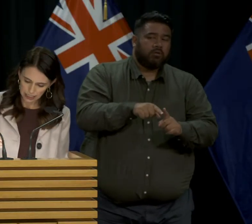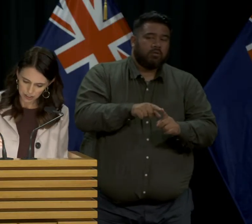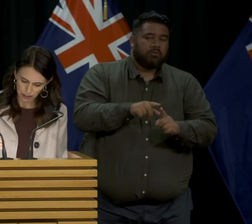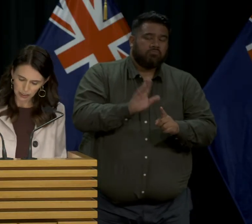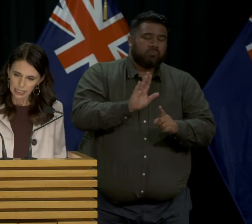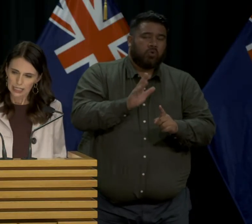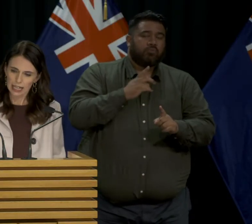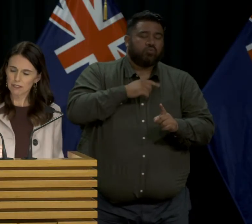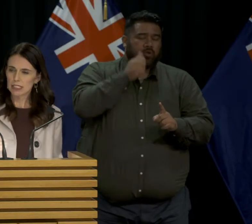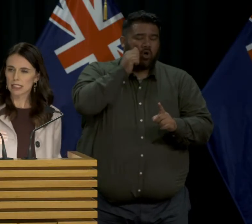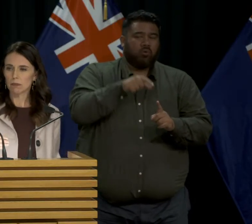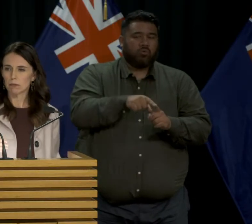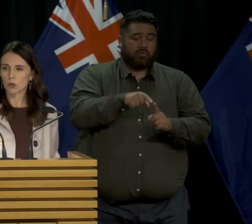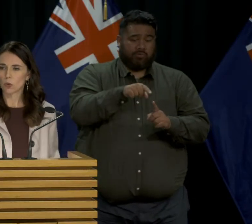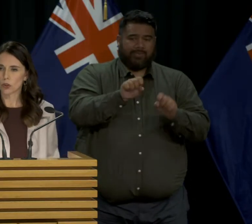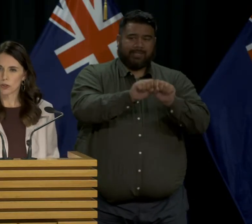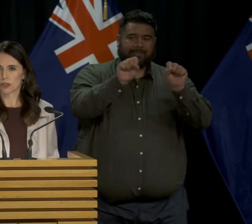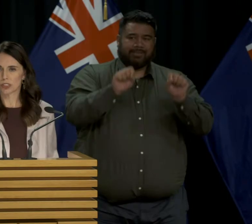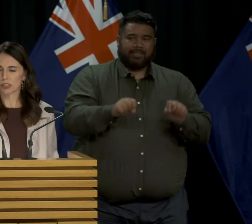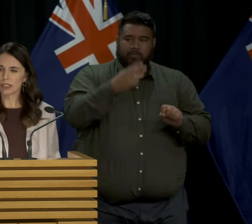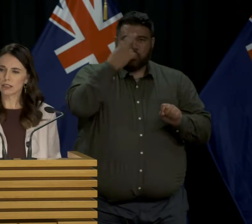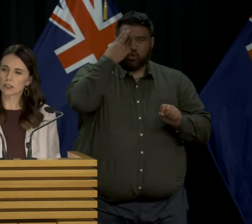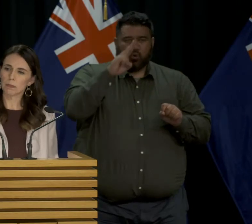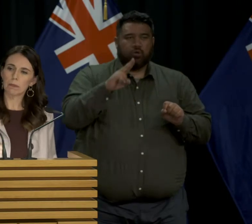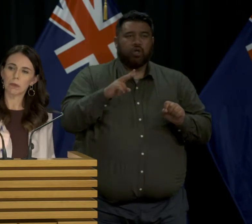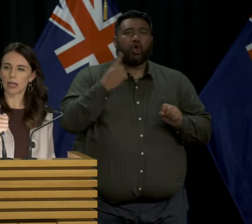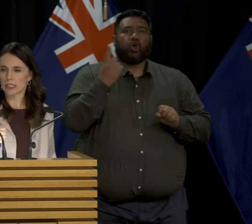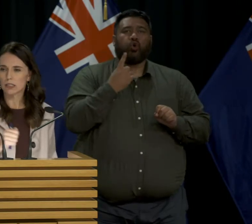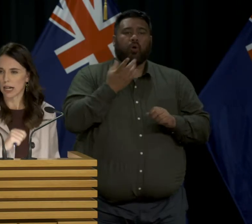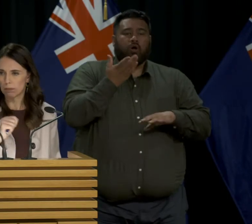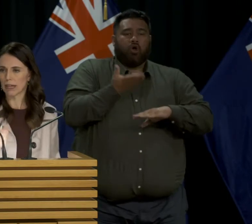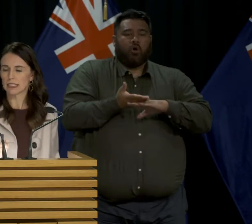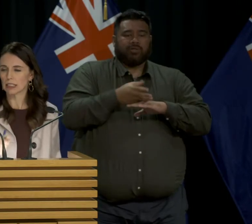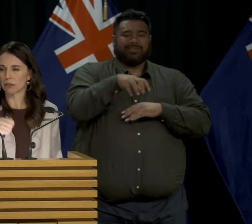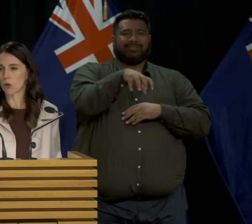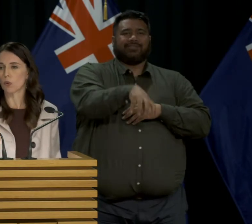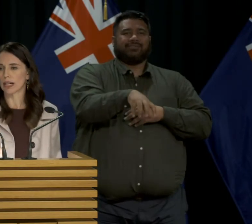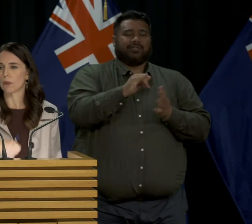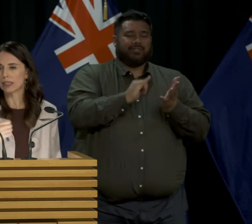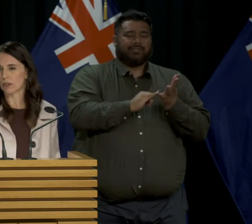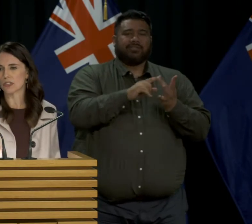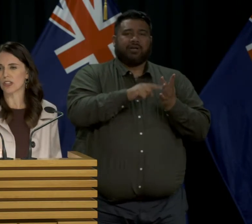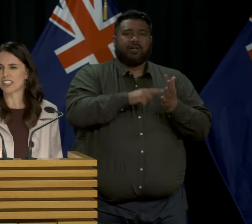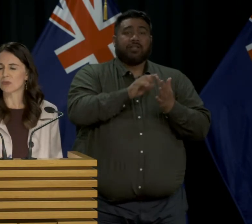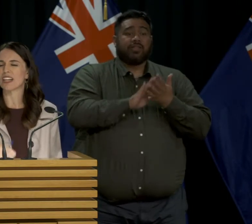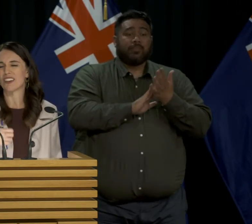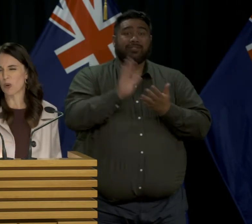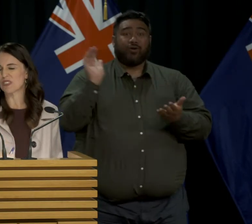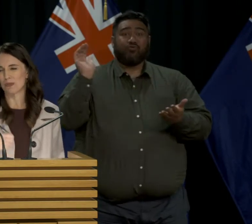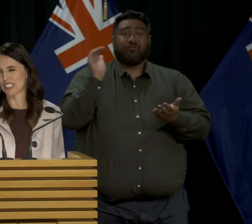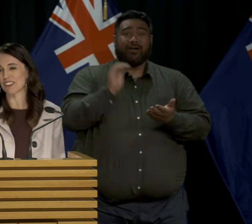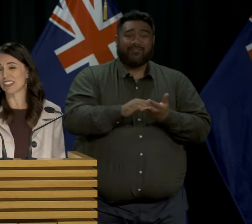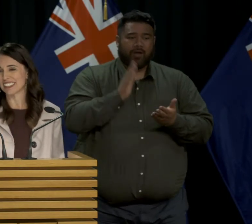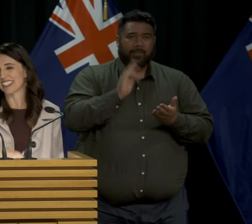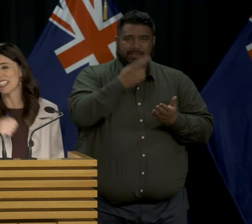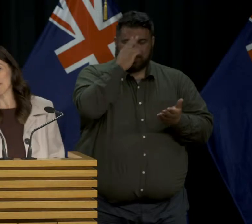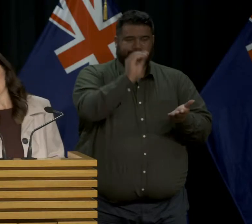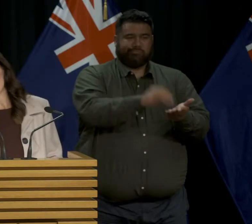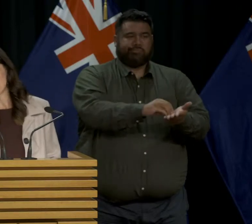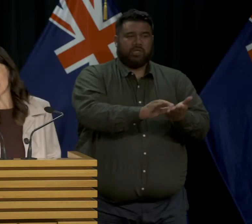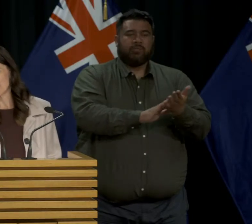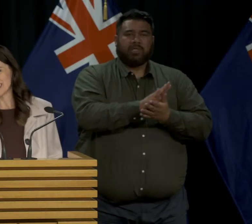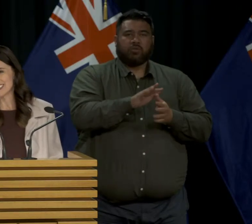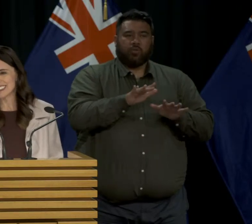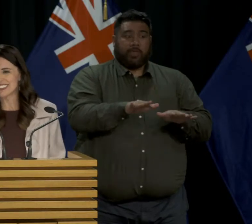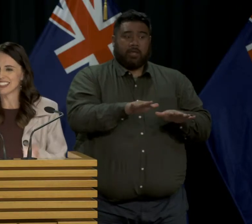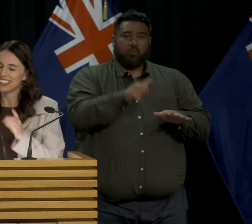managed isolation, they have a system called Who's On Site. So people are basically recording when they're on site, so we know if someone's there regularly and therefore